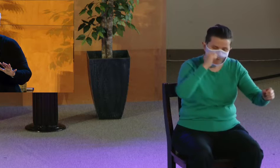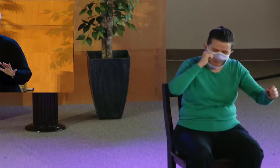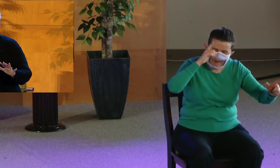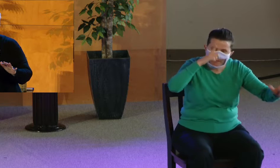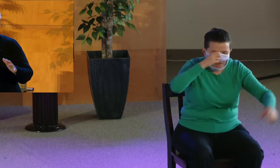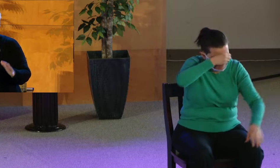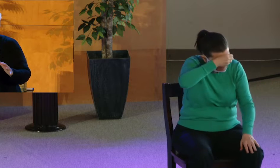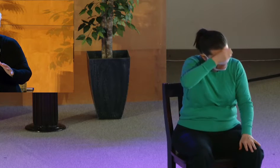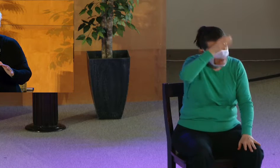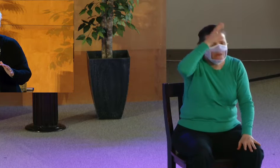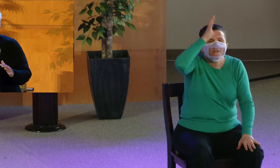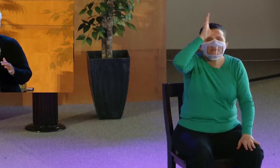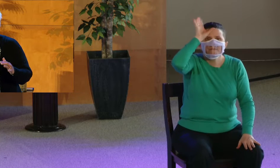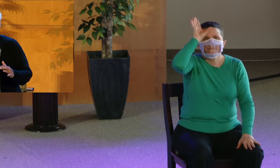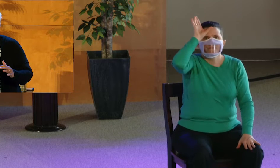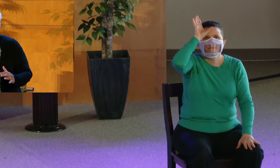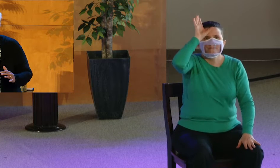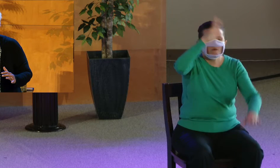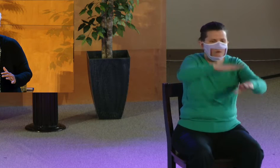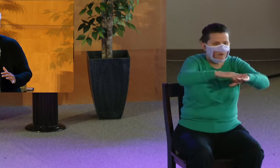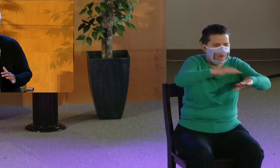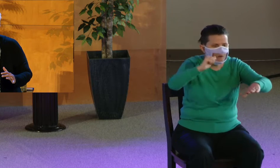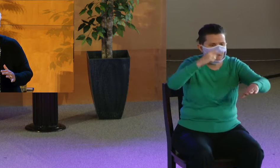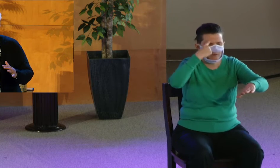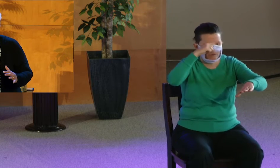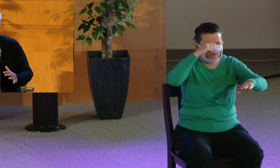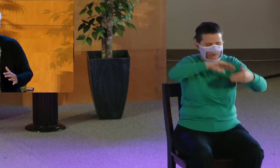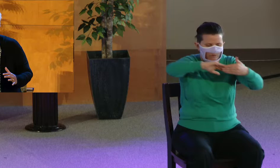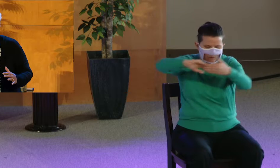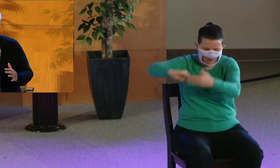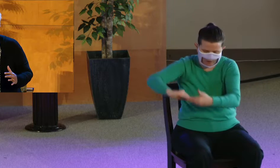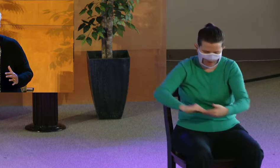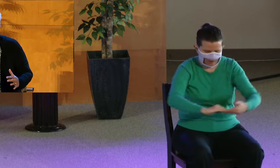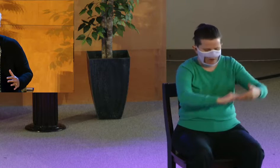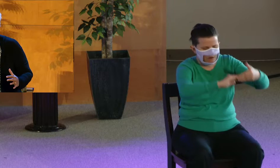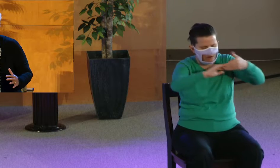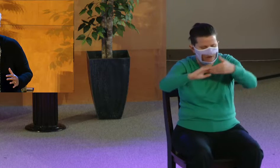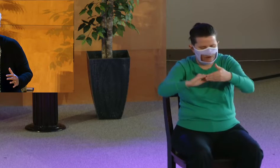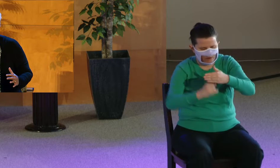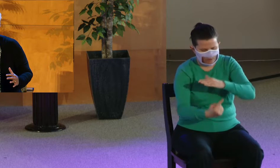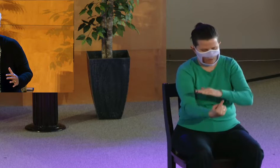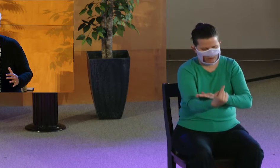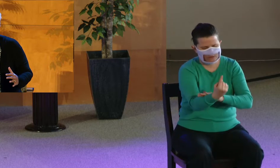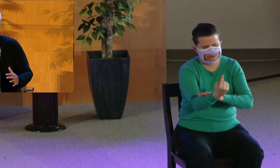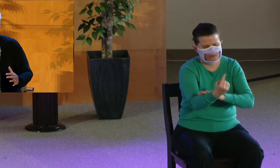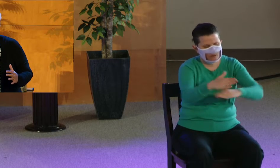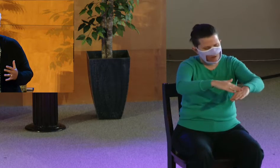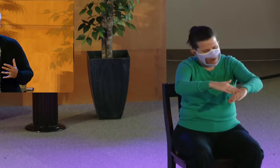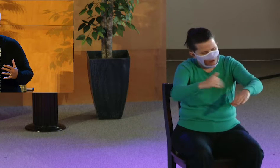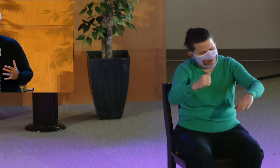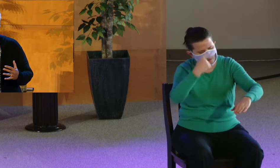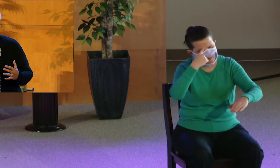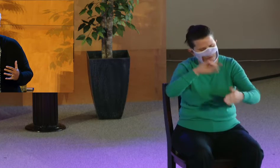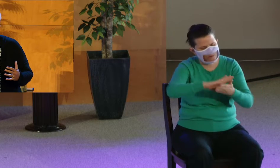awakening, calling for oneness, calling for peace. And